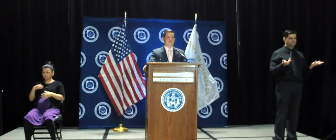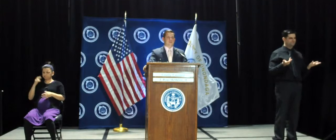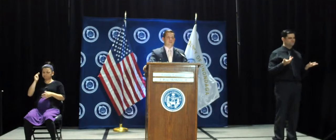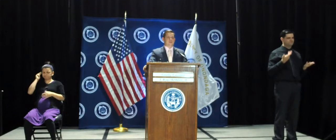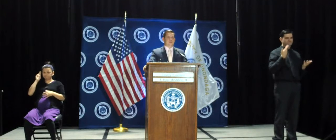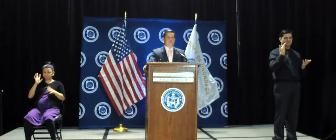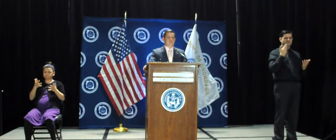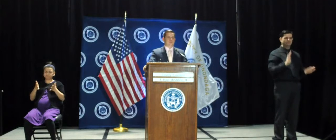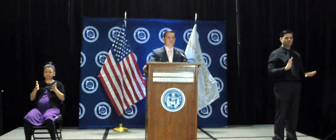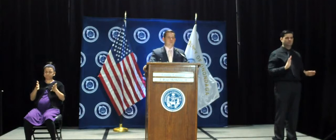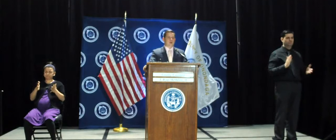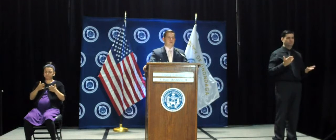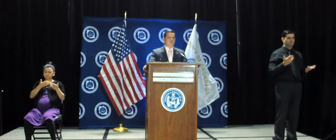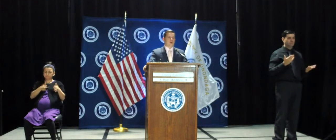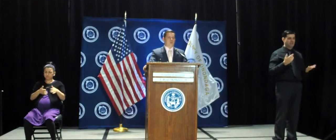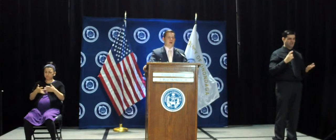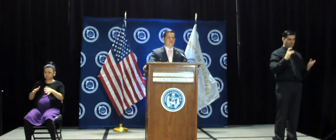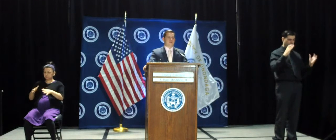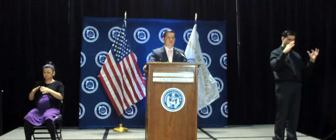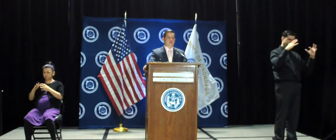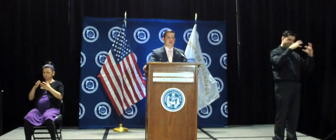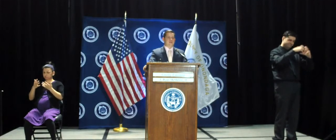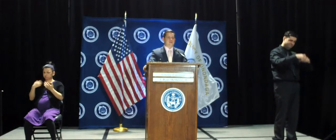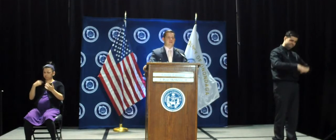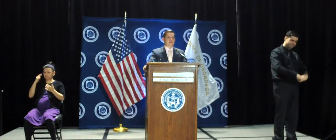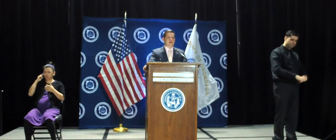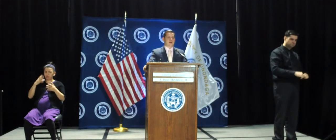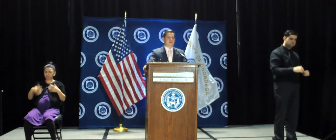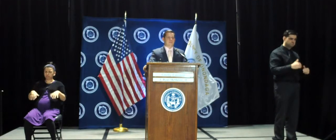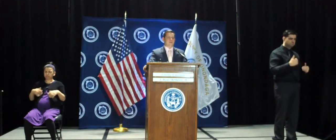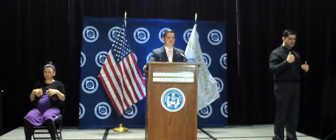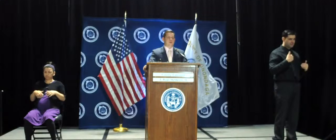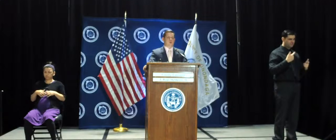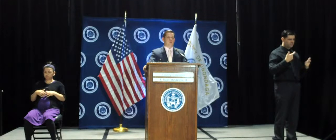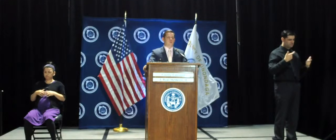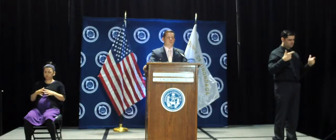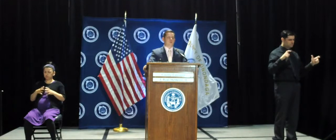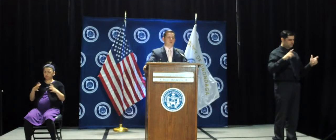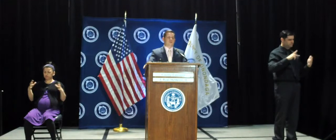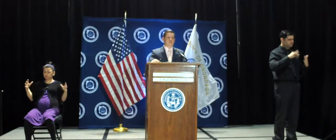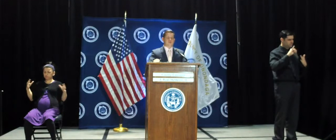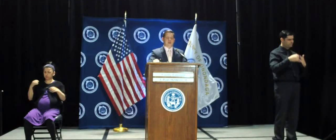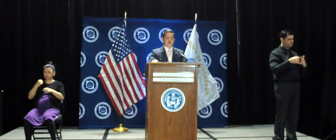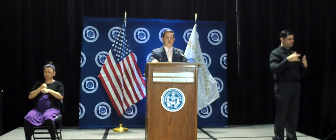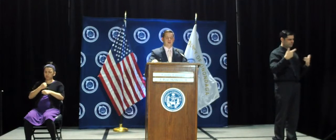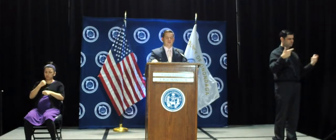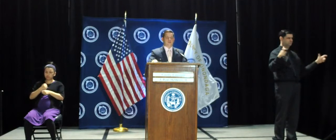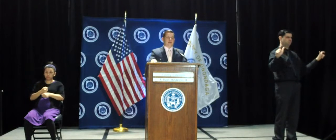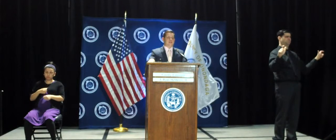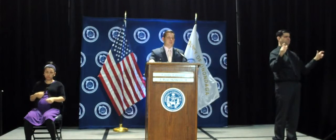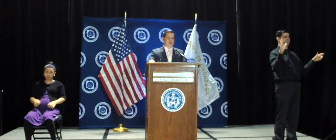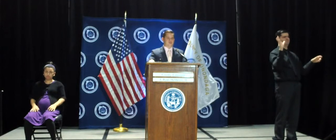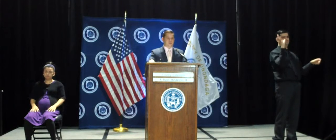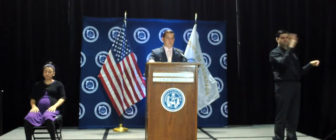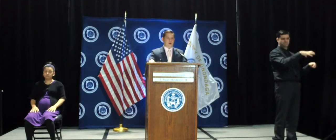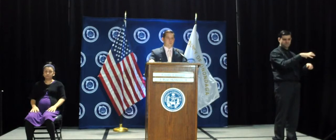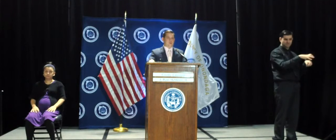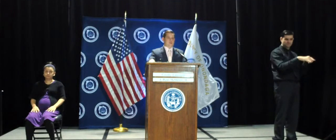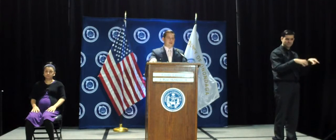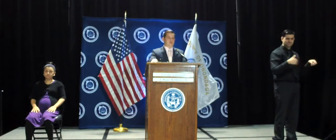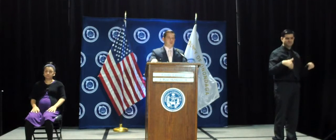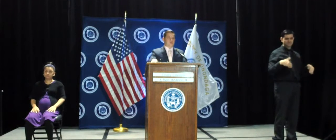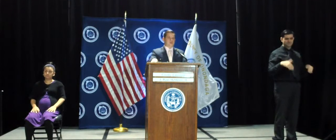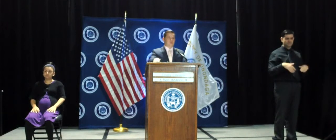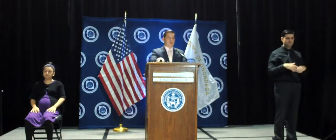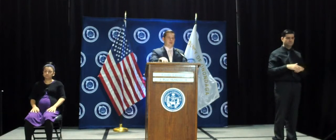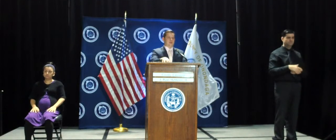to have quite a project on your hands. So the beauty of this is that there's lots of plans for that property.